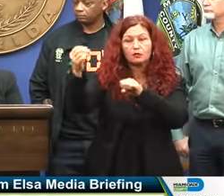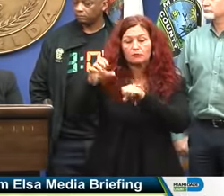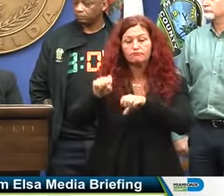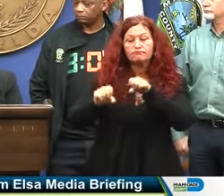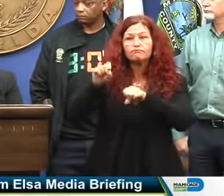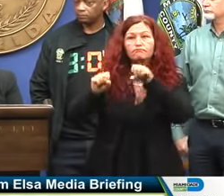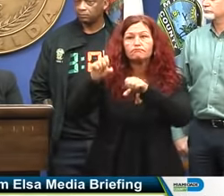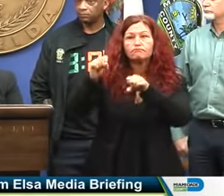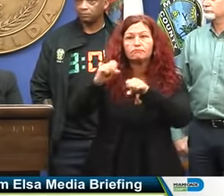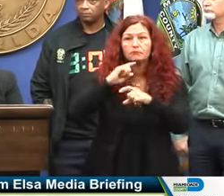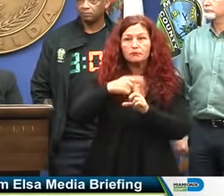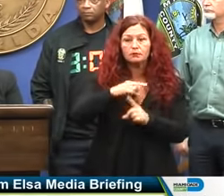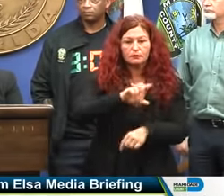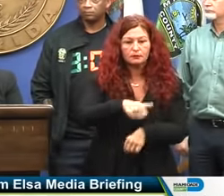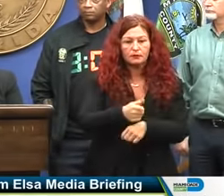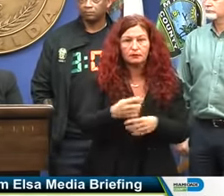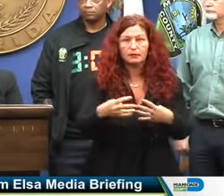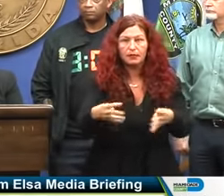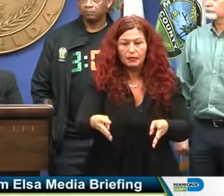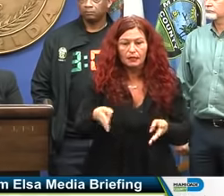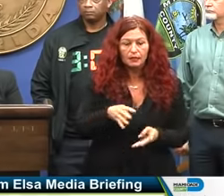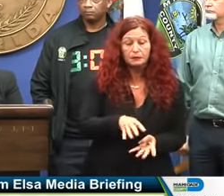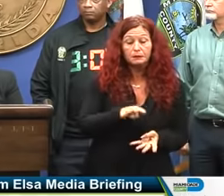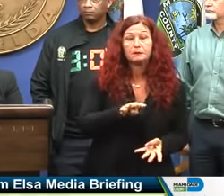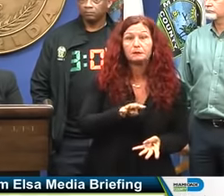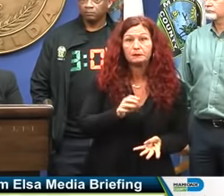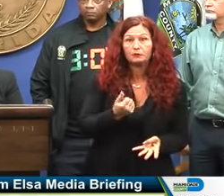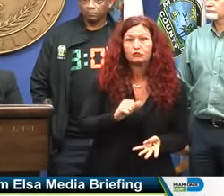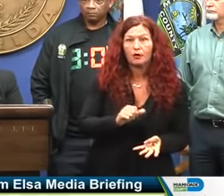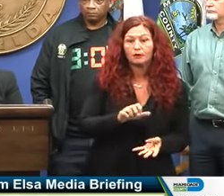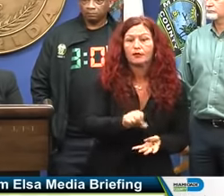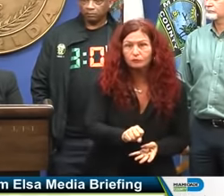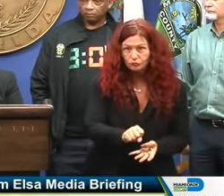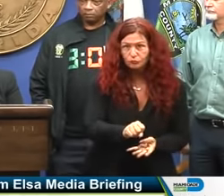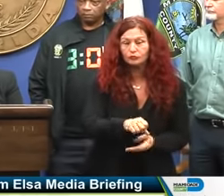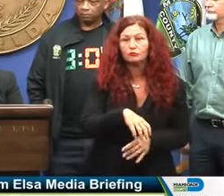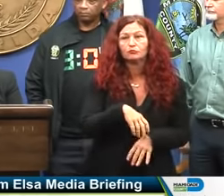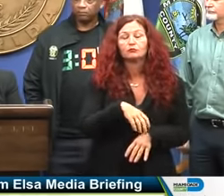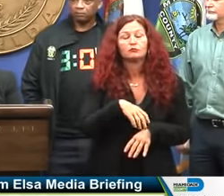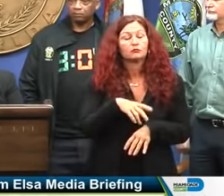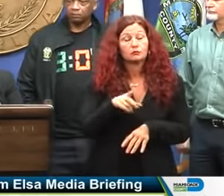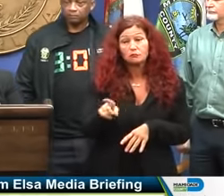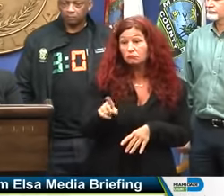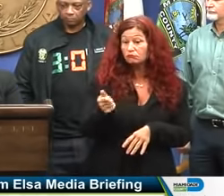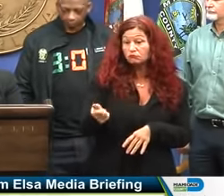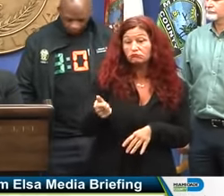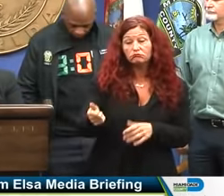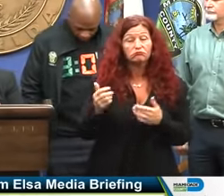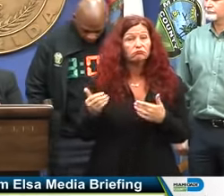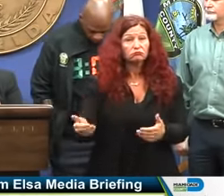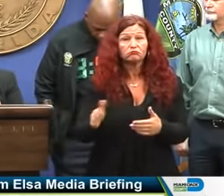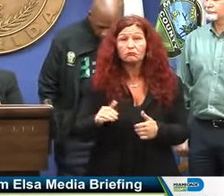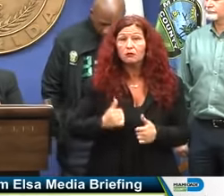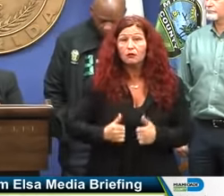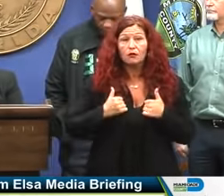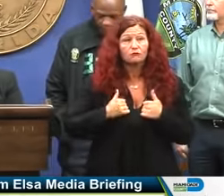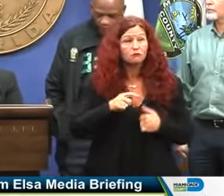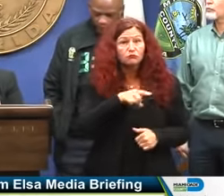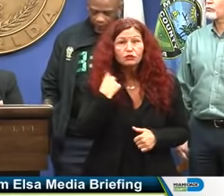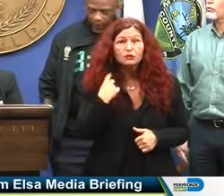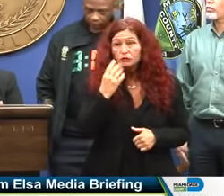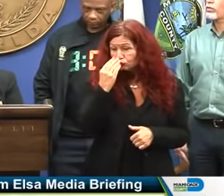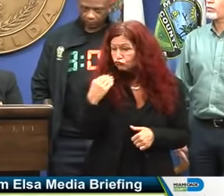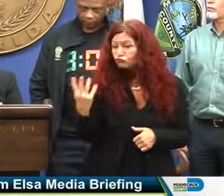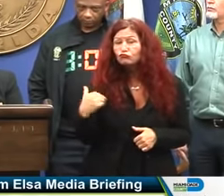great personal risk to our first responders. Also, doorways were opened other means for the pets